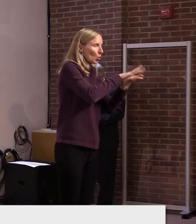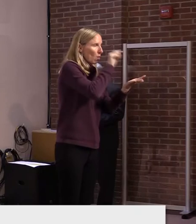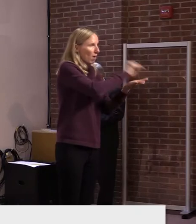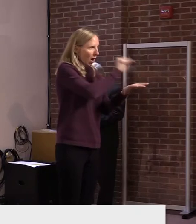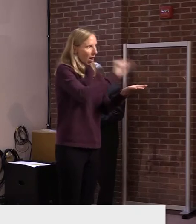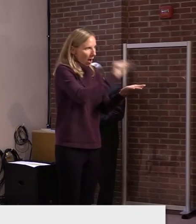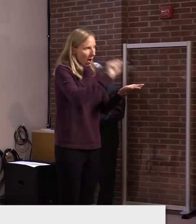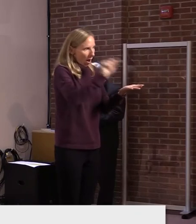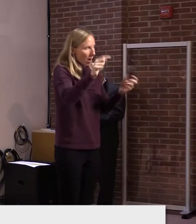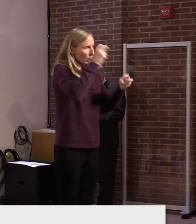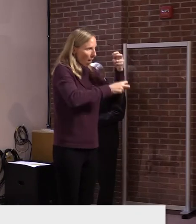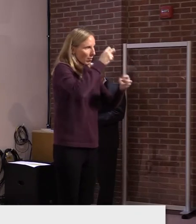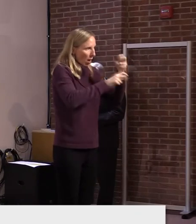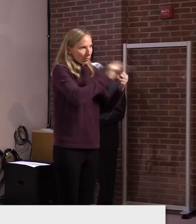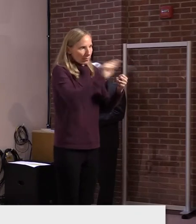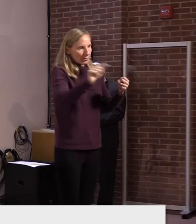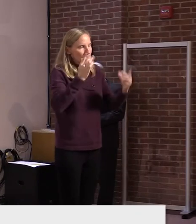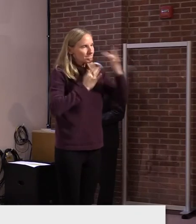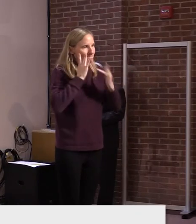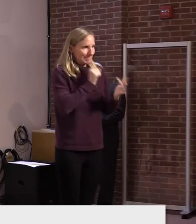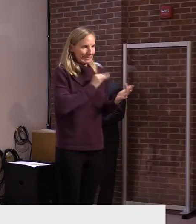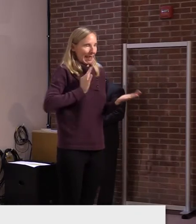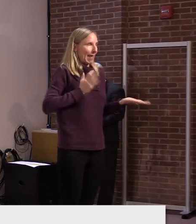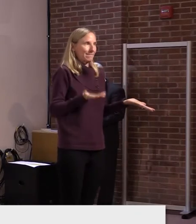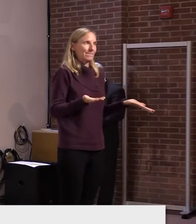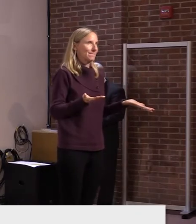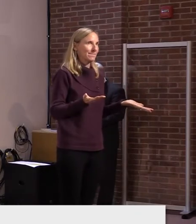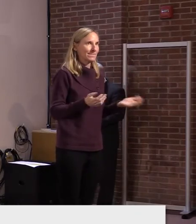tried to do. So, Secretary French.